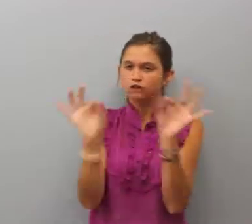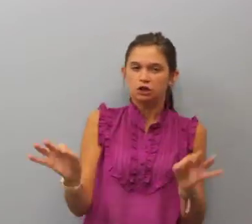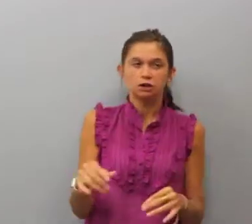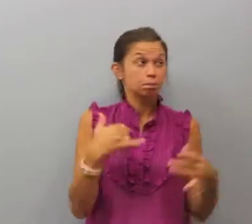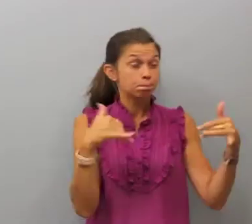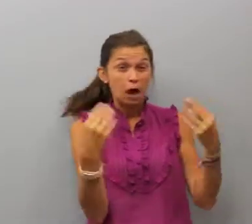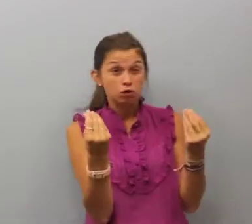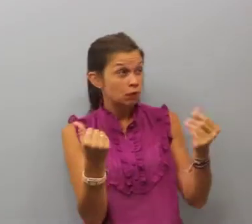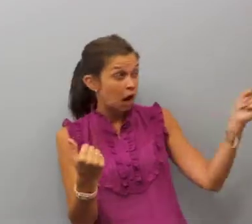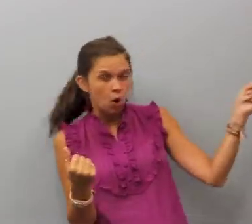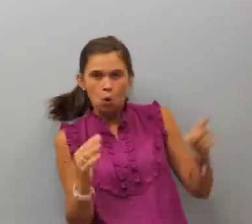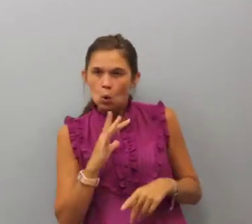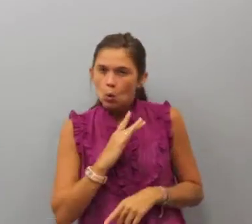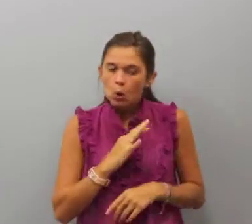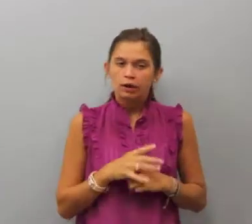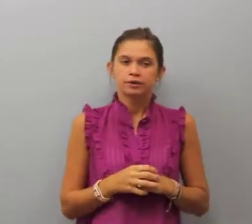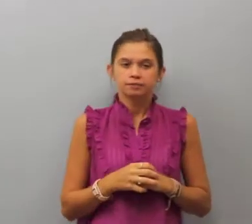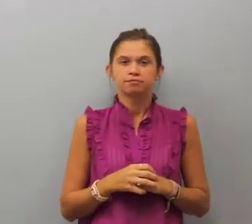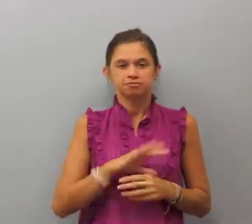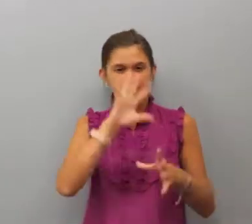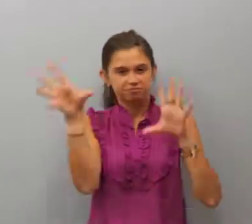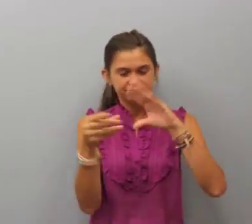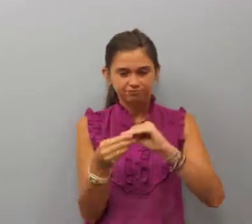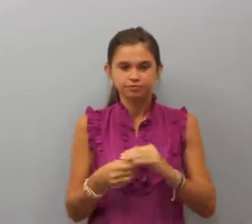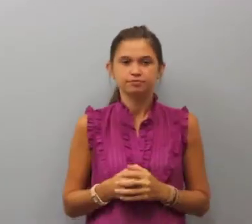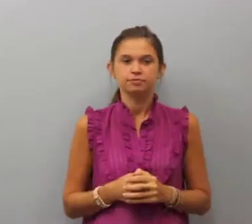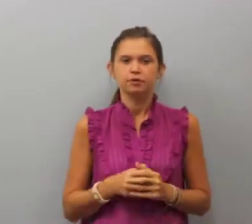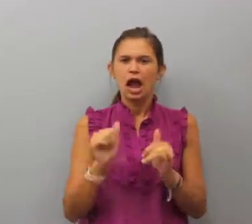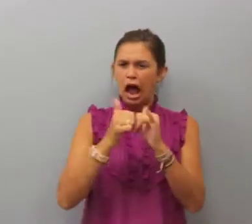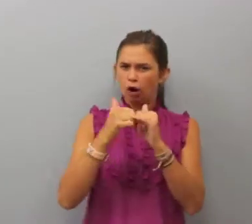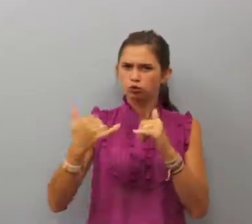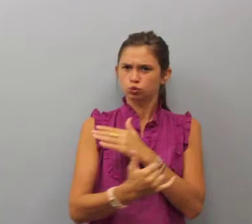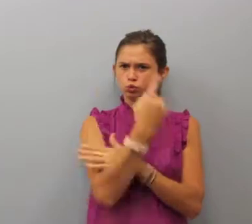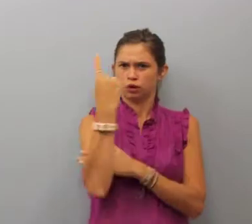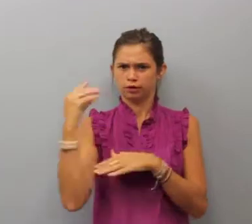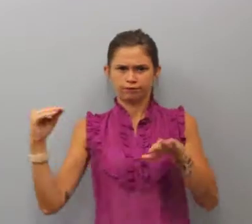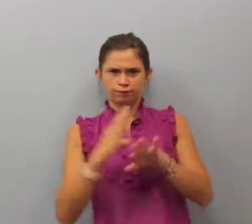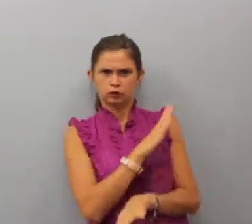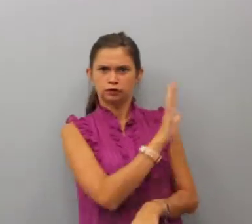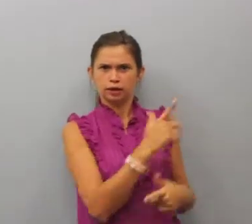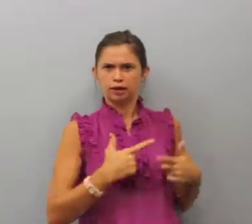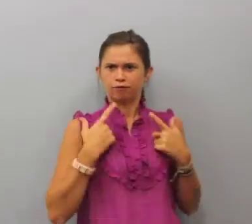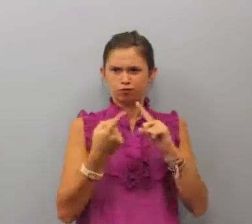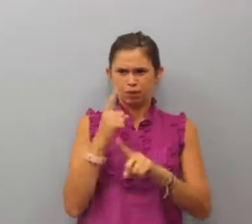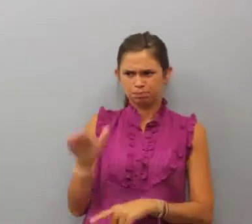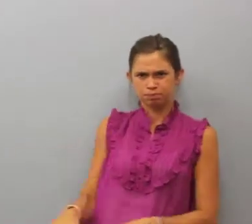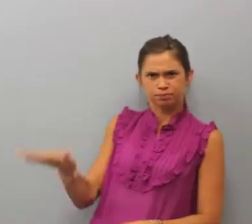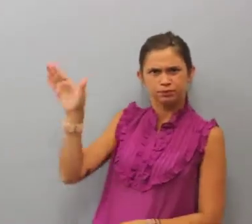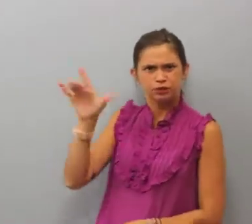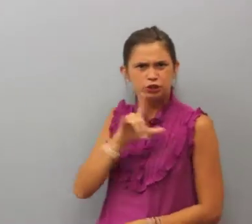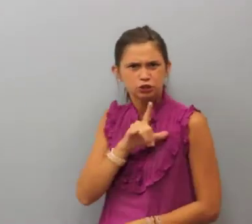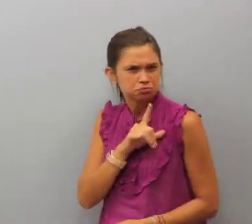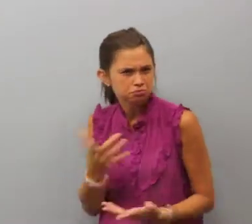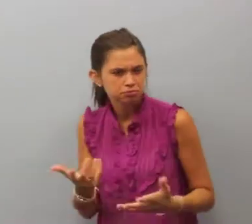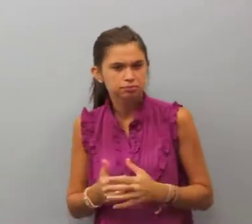up and going right back down again, and just playing freely with his friends. I asked him